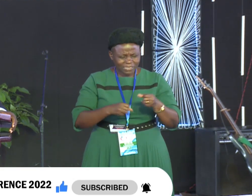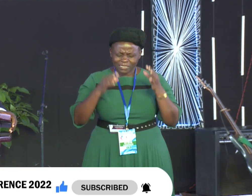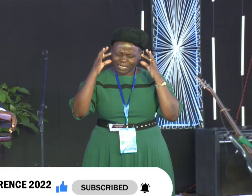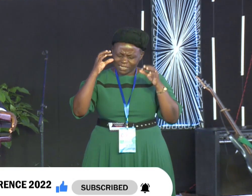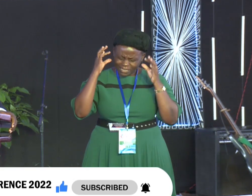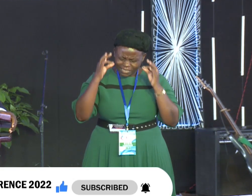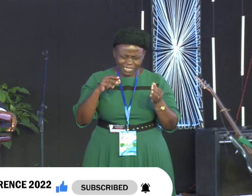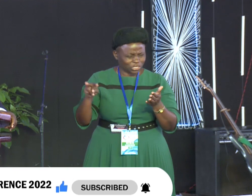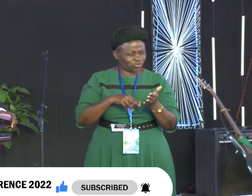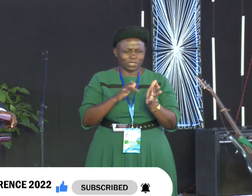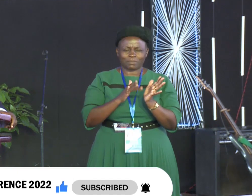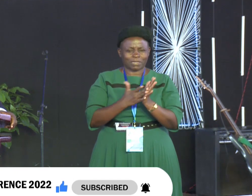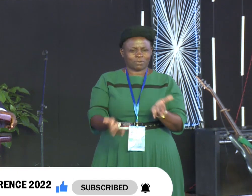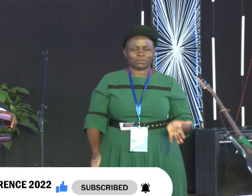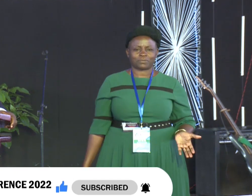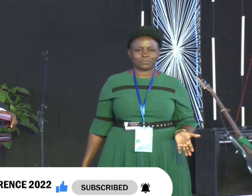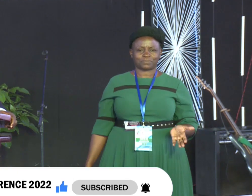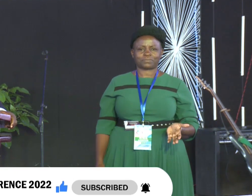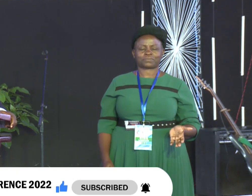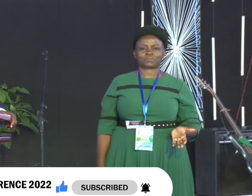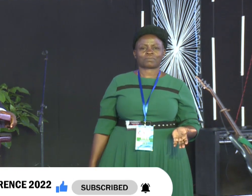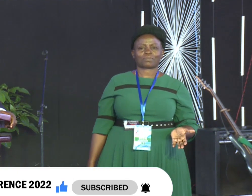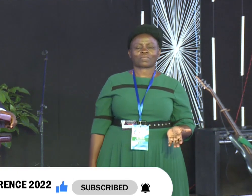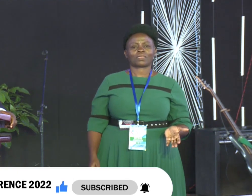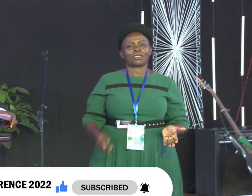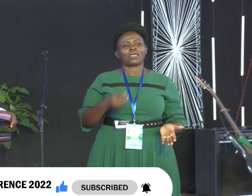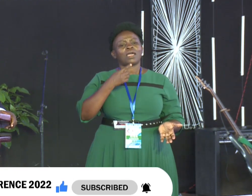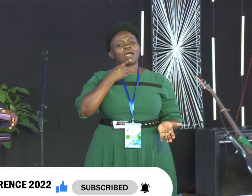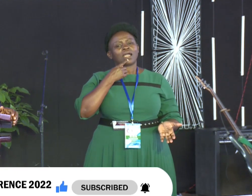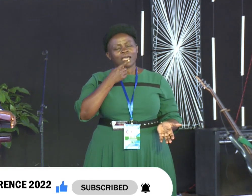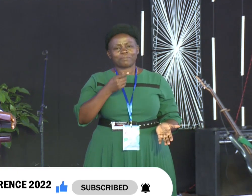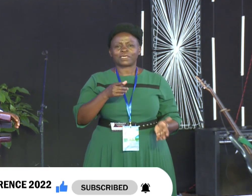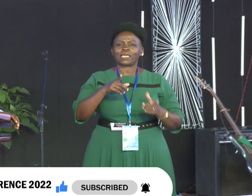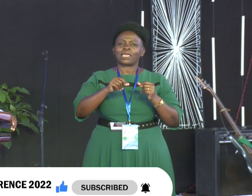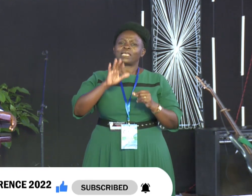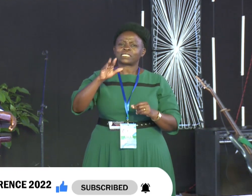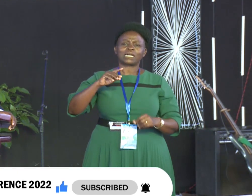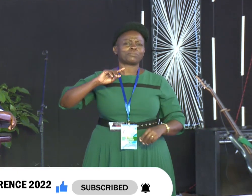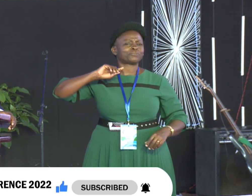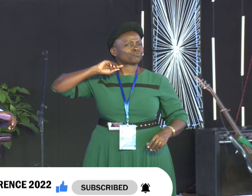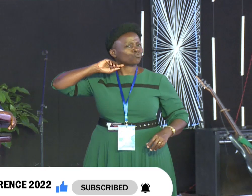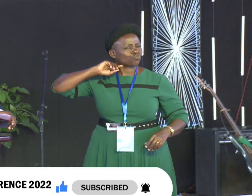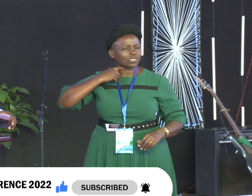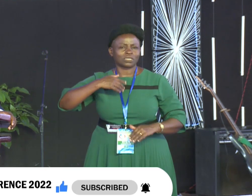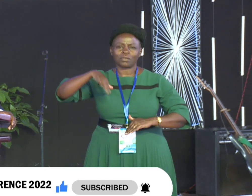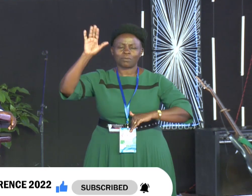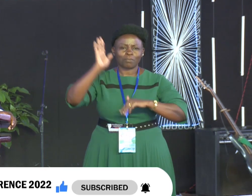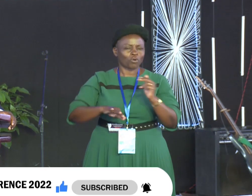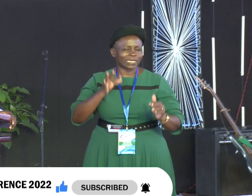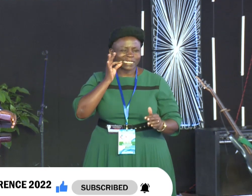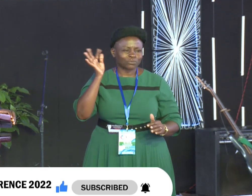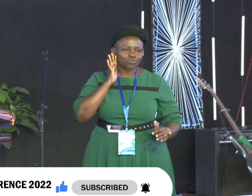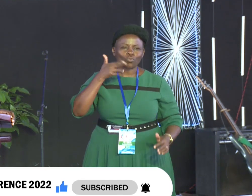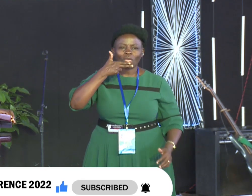This year, decide to read the Bible. He has said your word is sweeter than